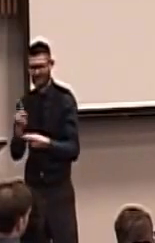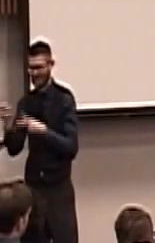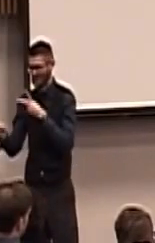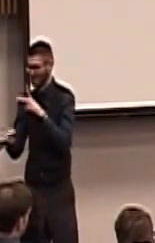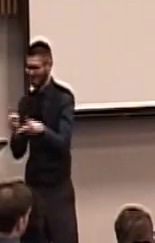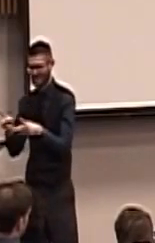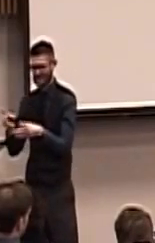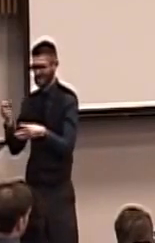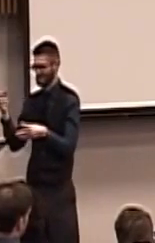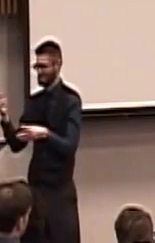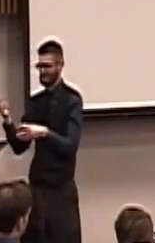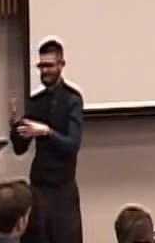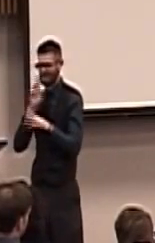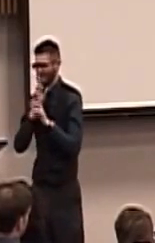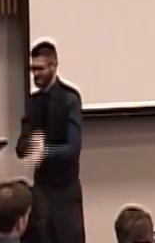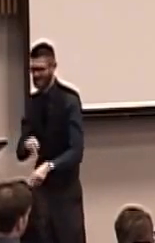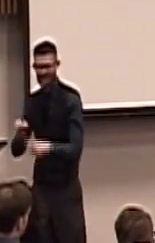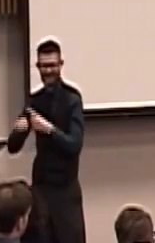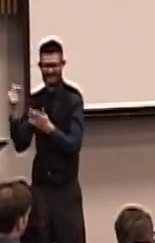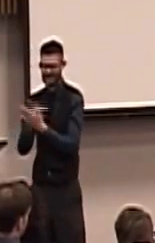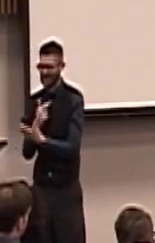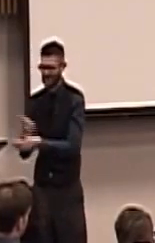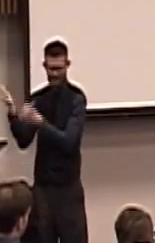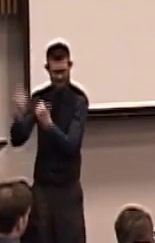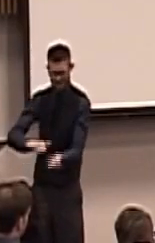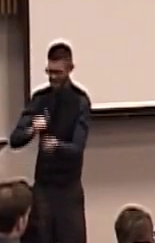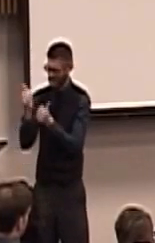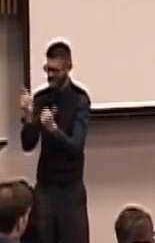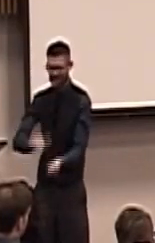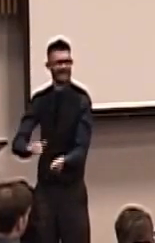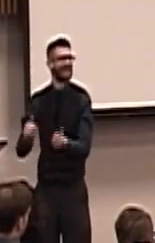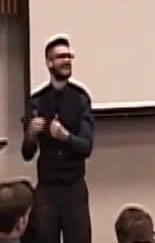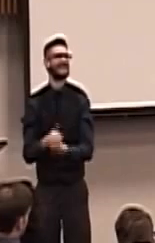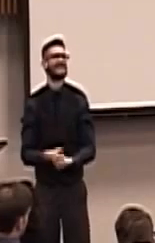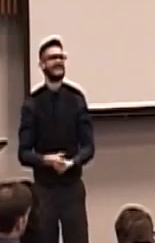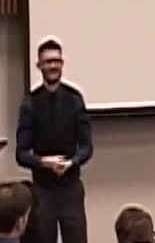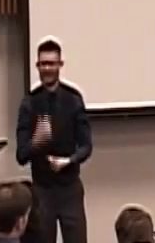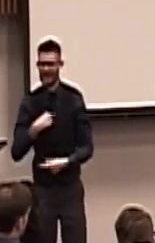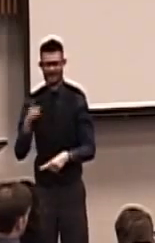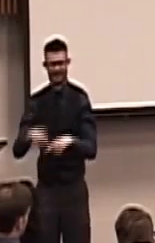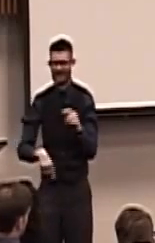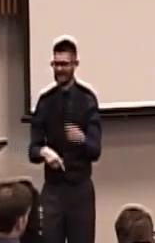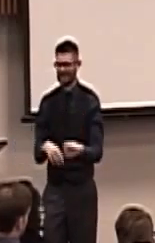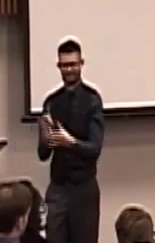personally. And once I find it, I just can't hardly let go.